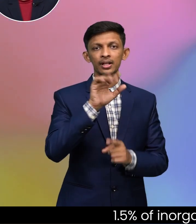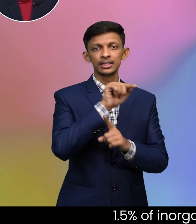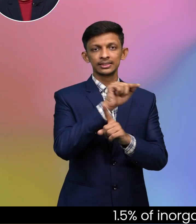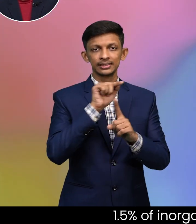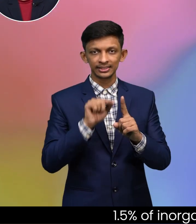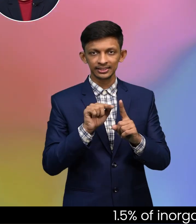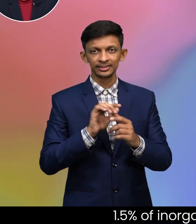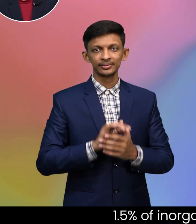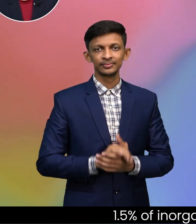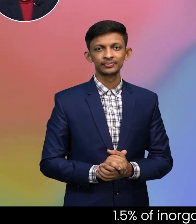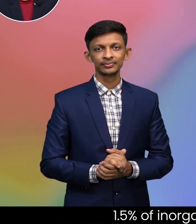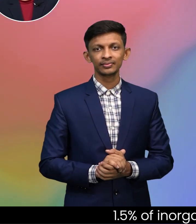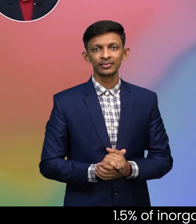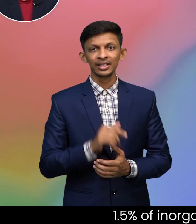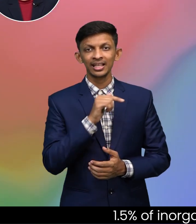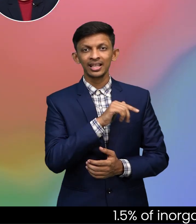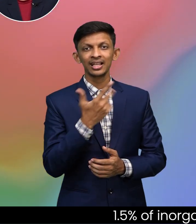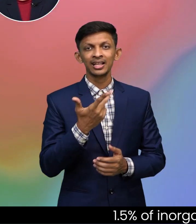creatinine,